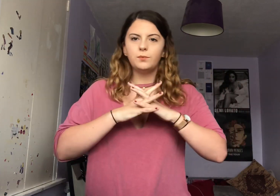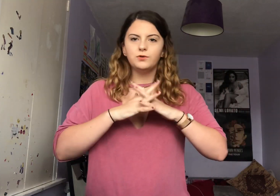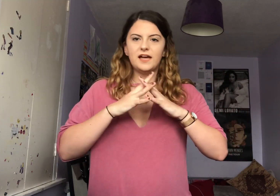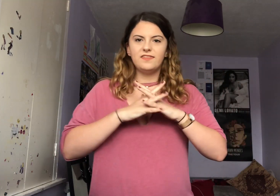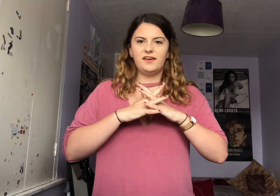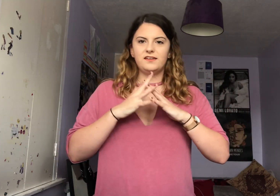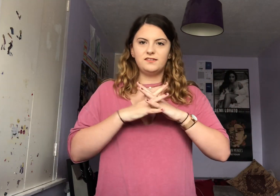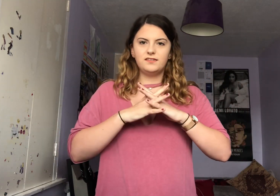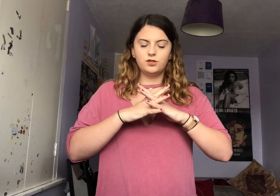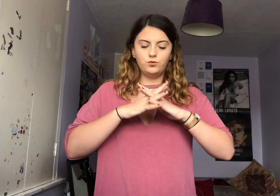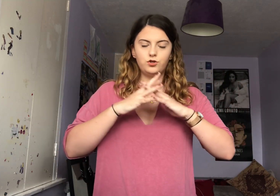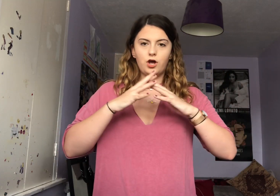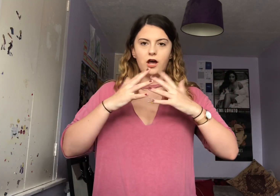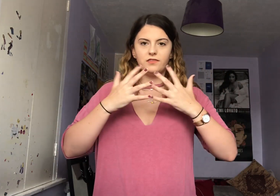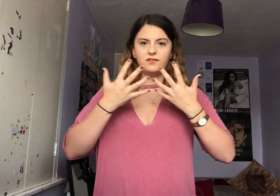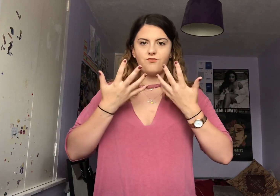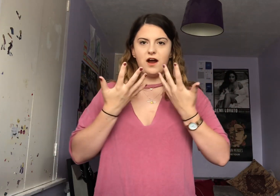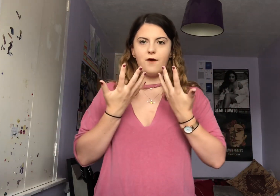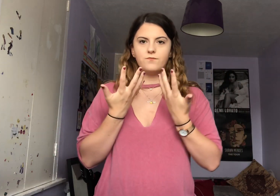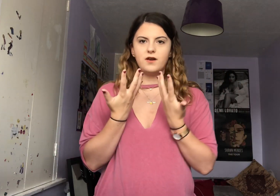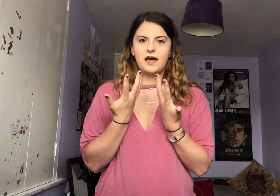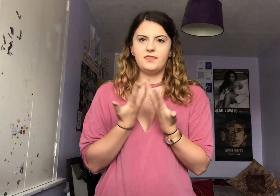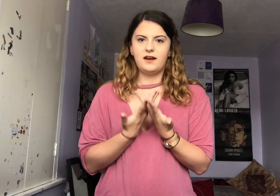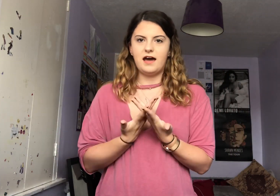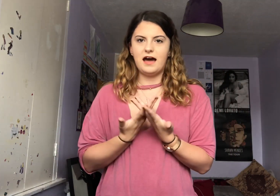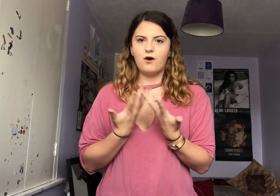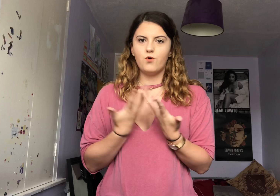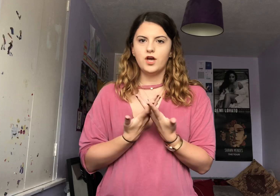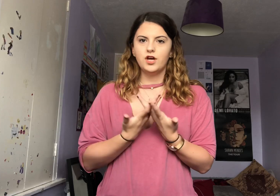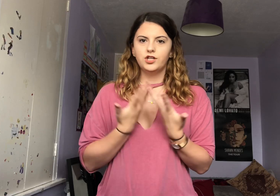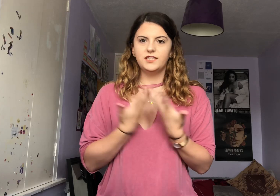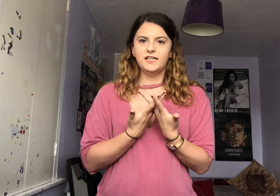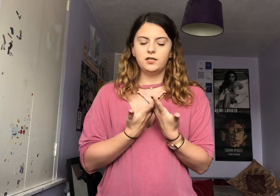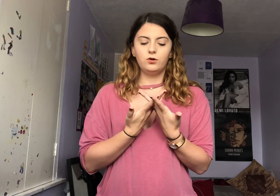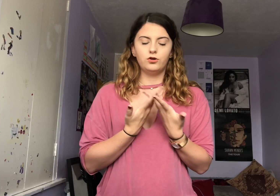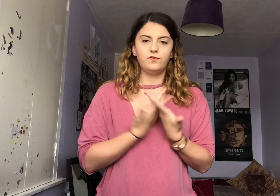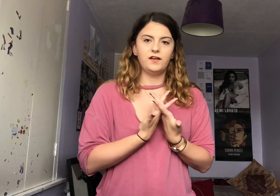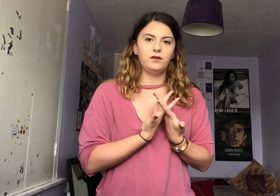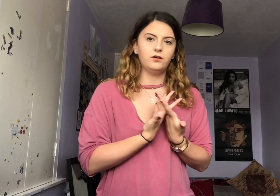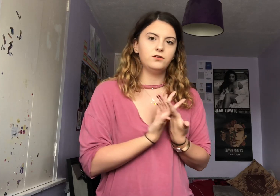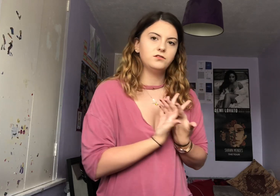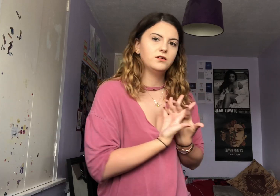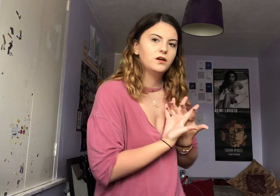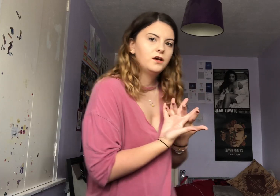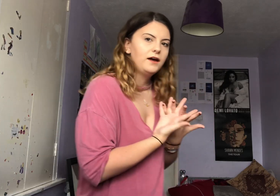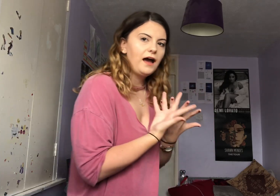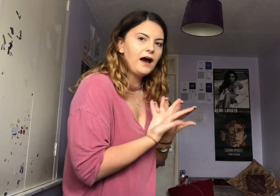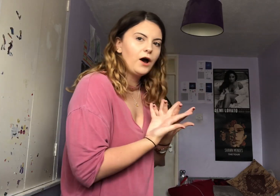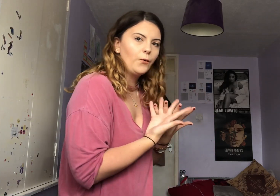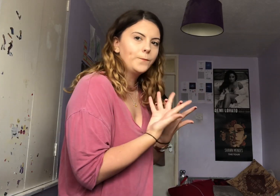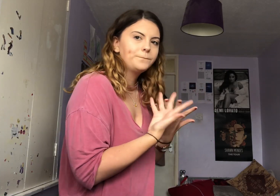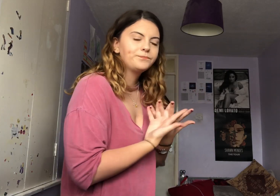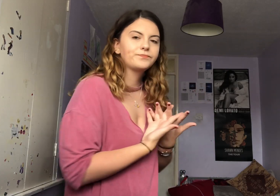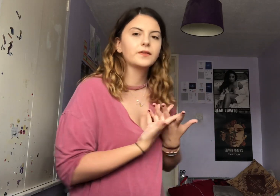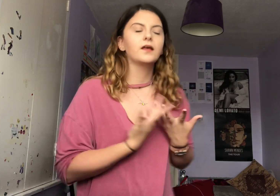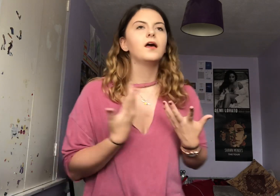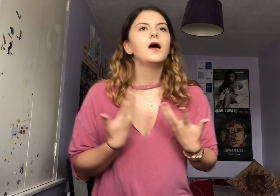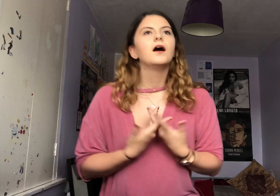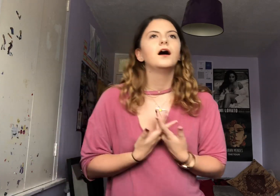W's like this, you turn this around, and then how. Just interlock your fingers. How.